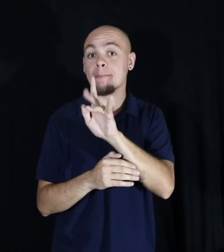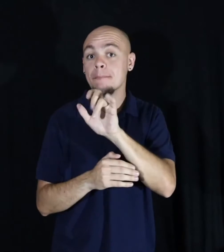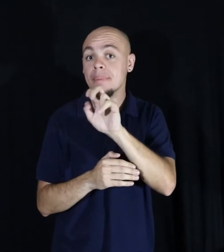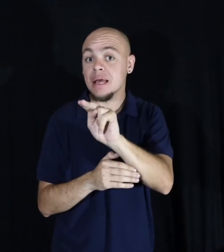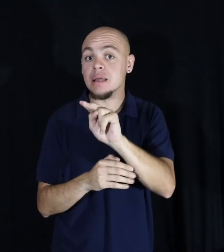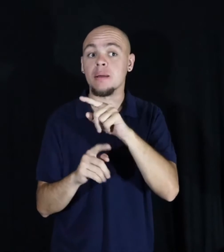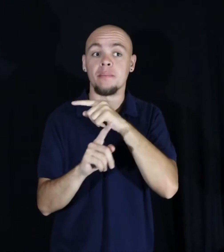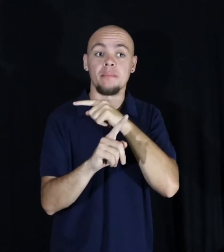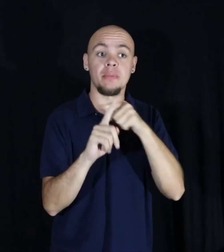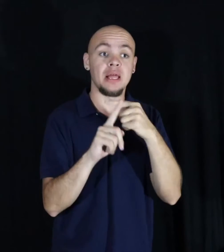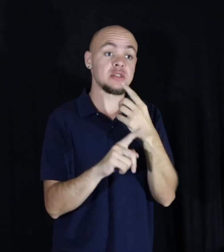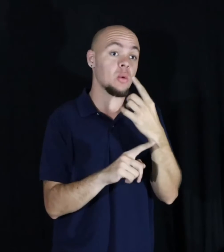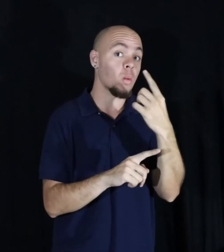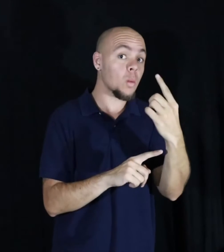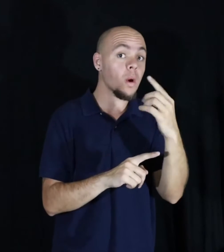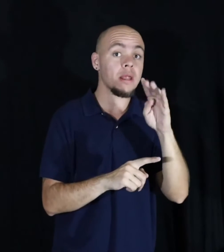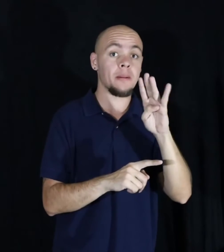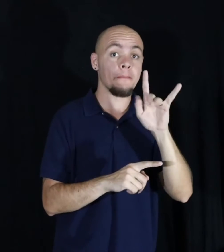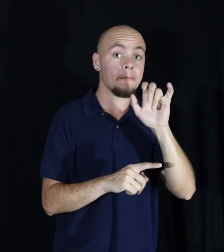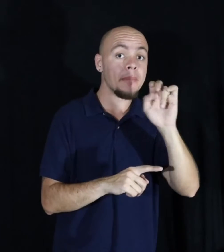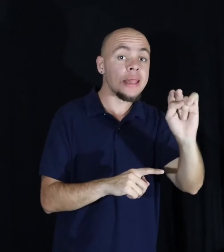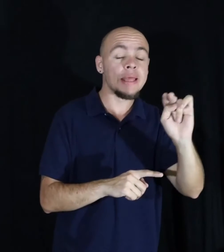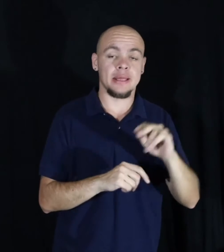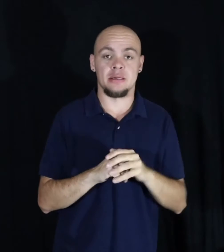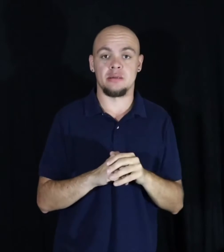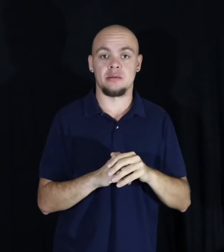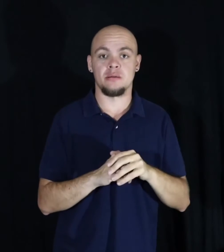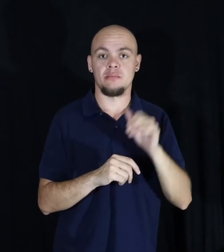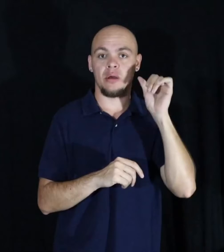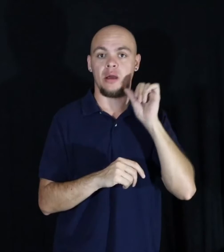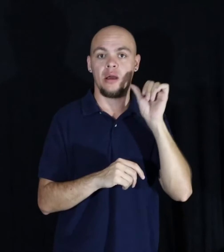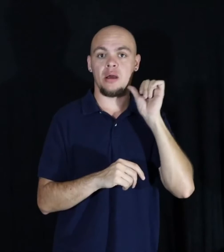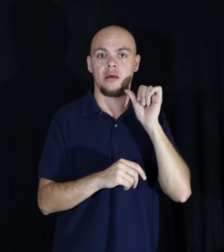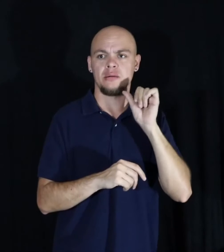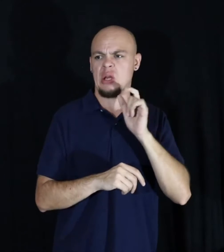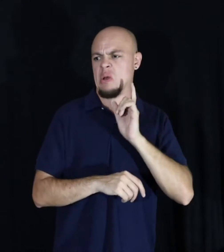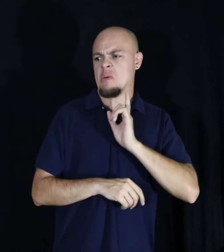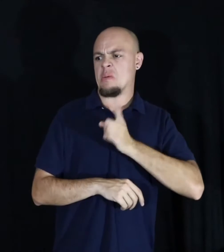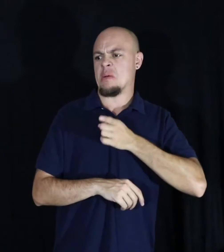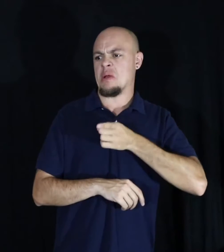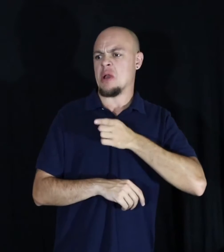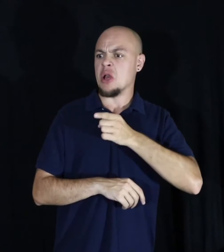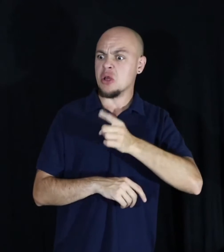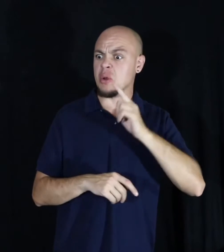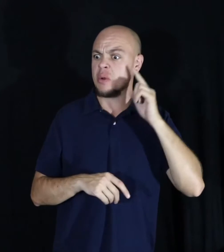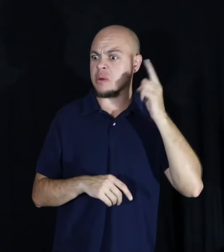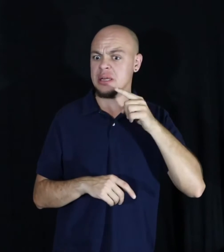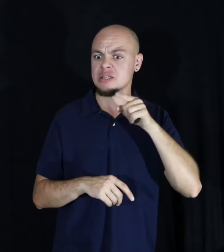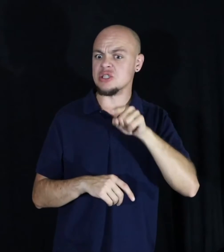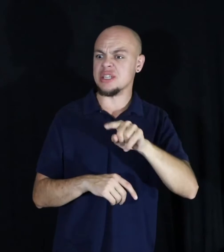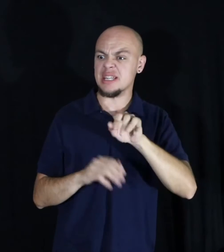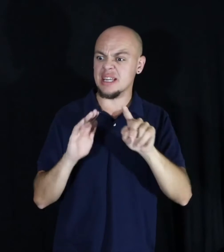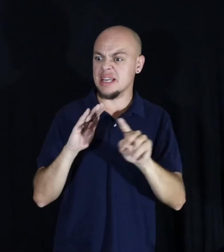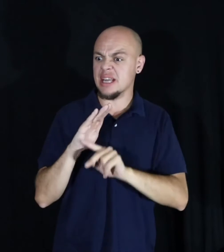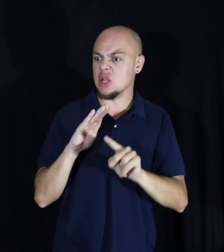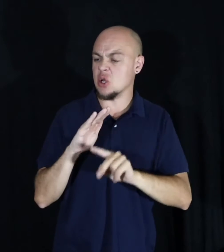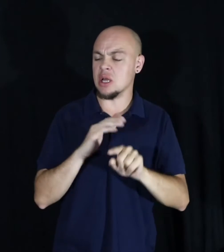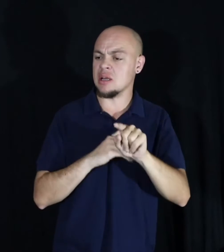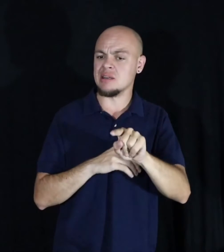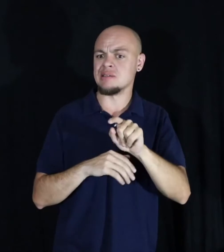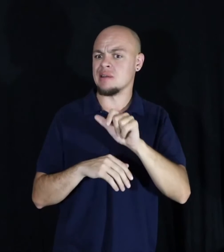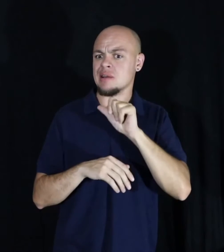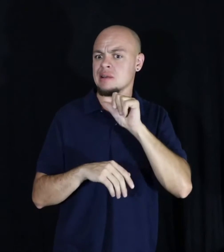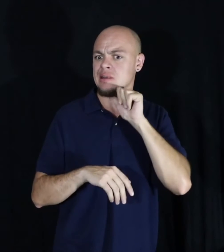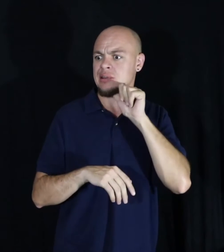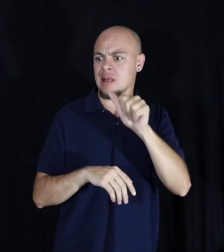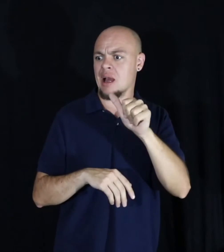plus 1 billion? And my aunt overheard this and she scolded me and said, are you crazy? She's in kindergarten. How's she supposed